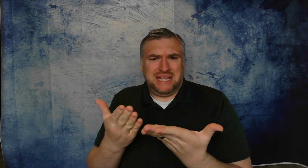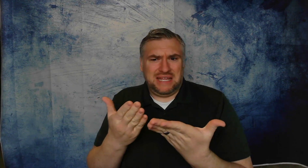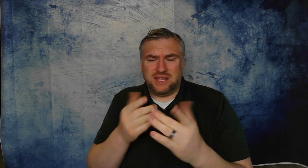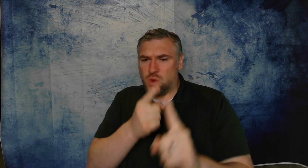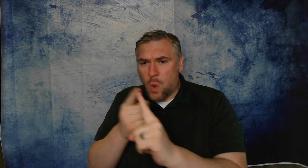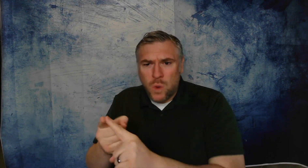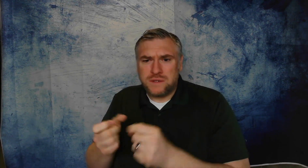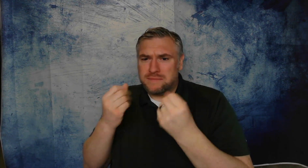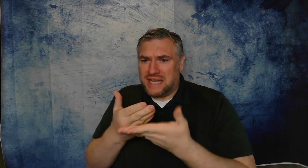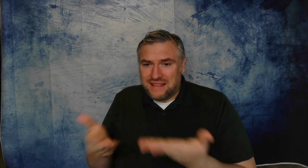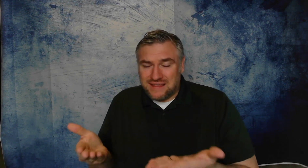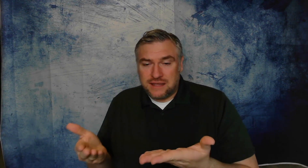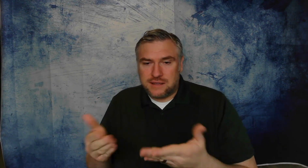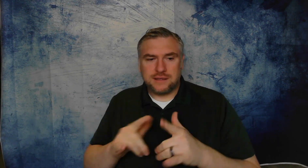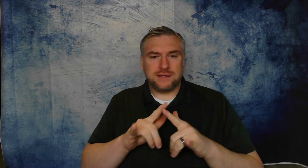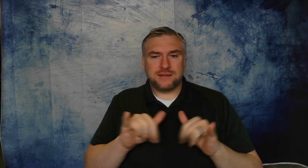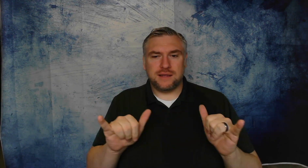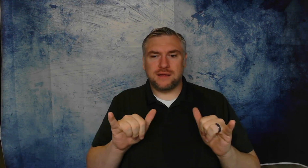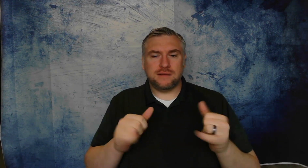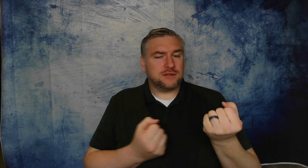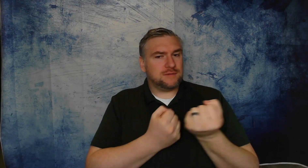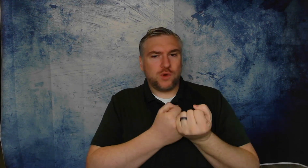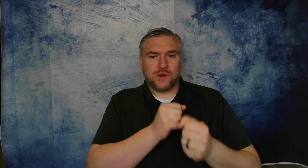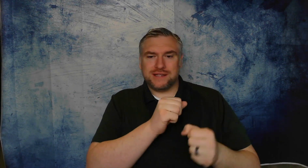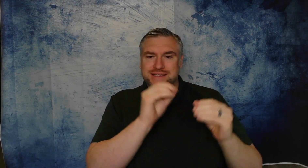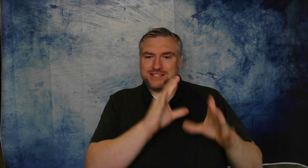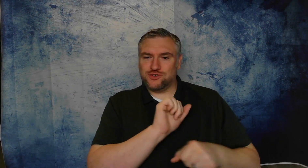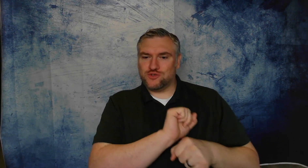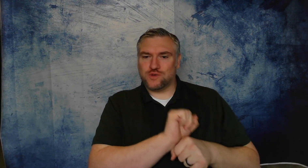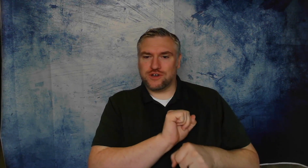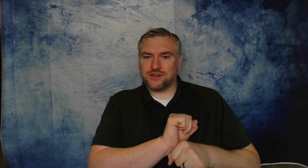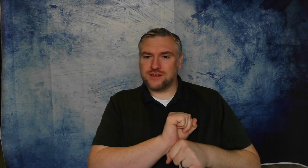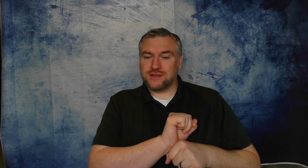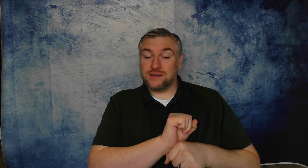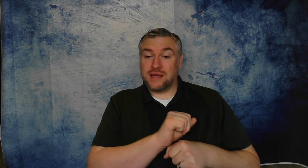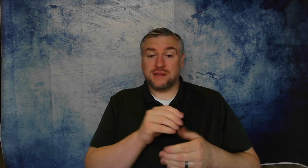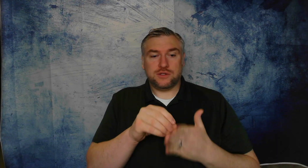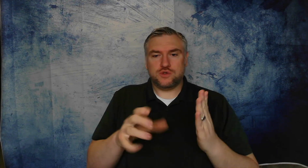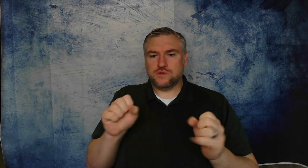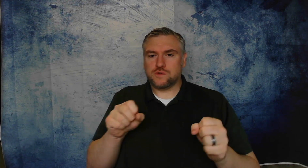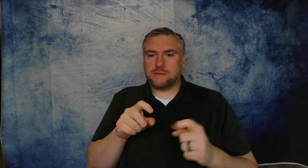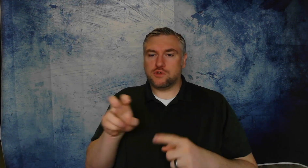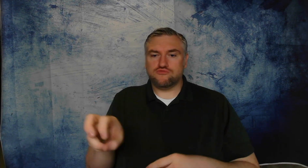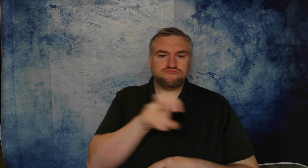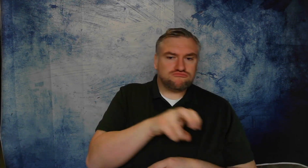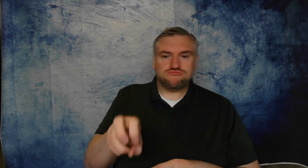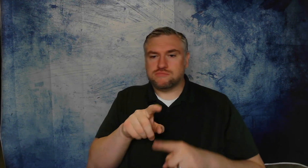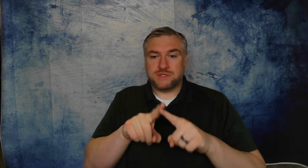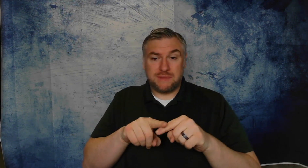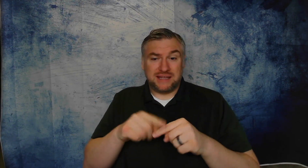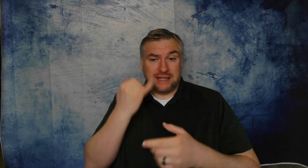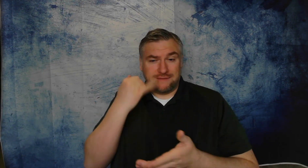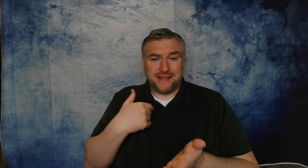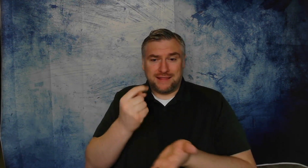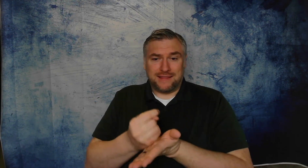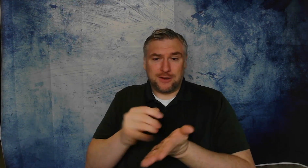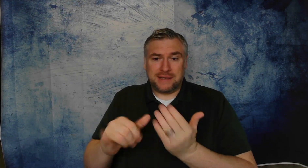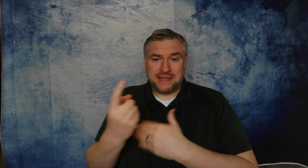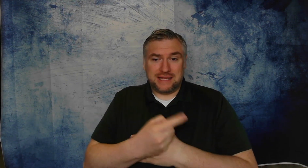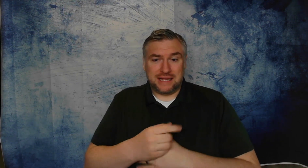could address so many goals and so many things at the same time supporting the teacher's work. And the students could hop between groups depending on if